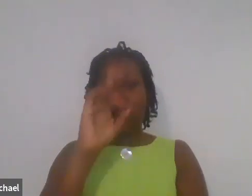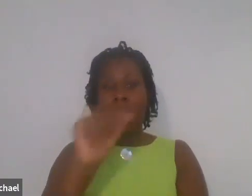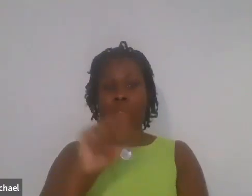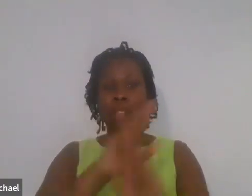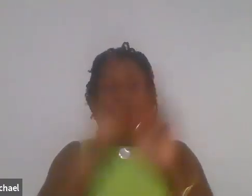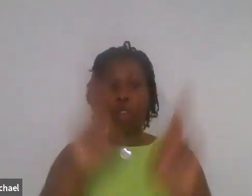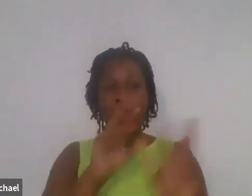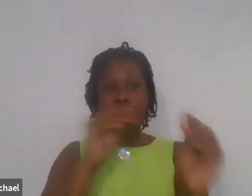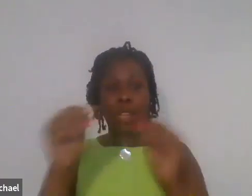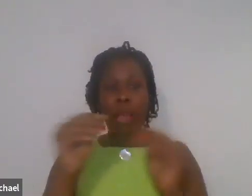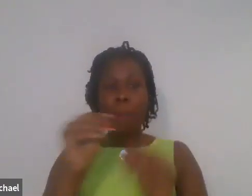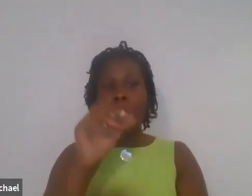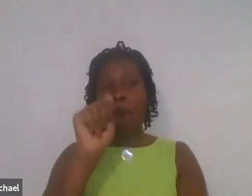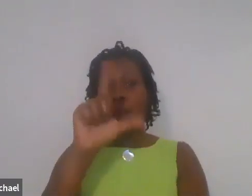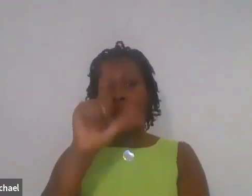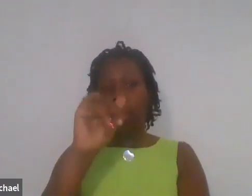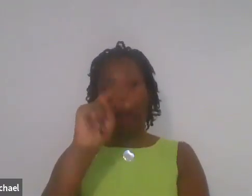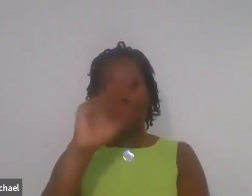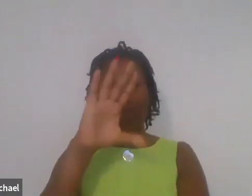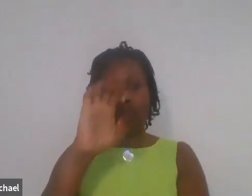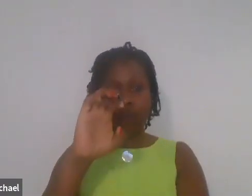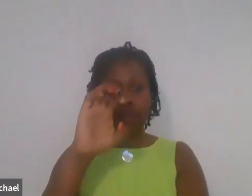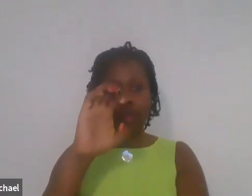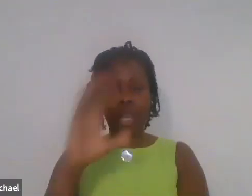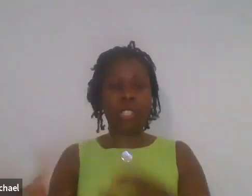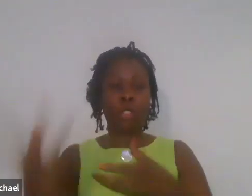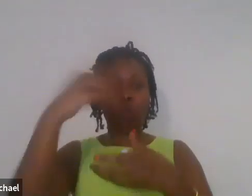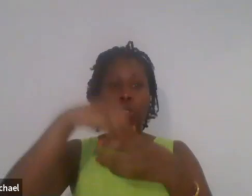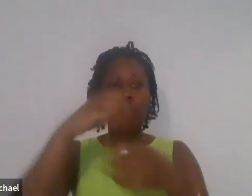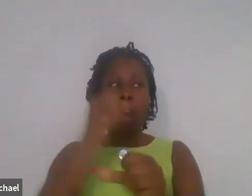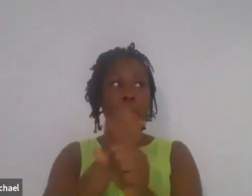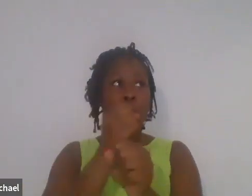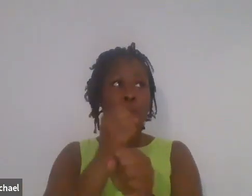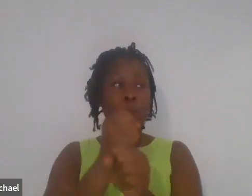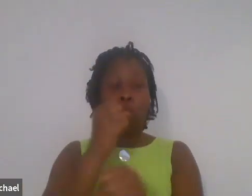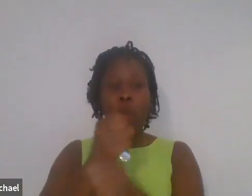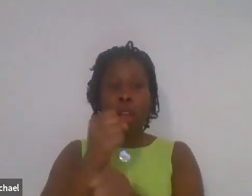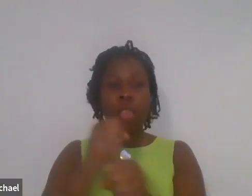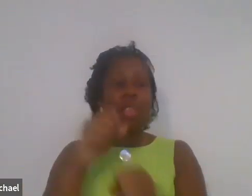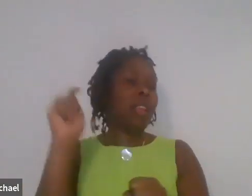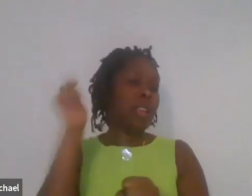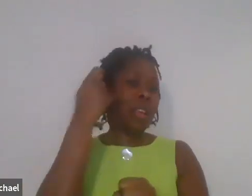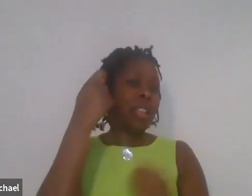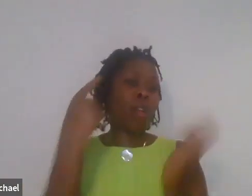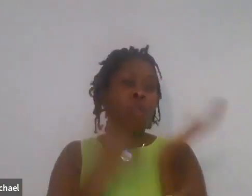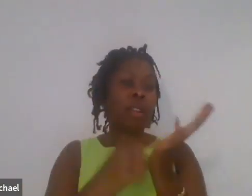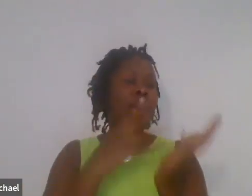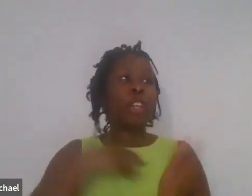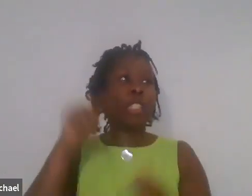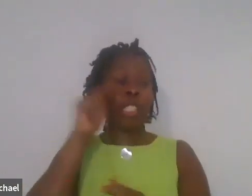I work with the International Disability Alliance. IDA is an inclusive employment work